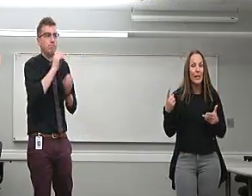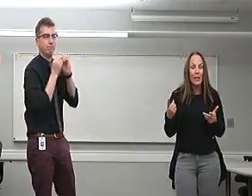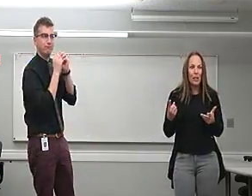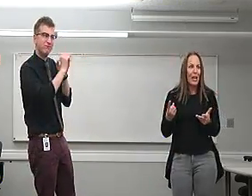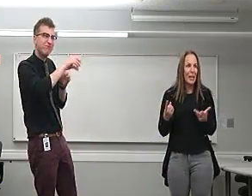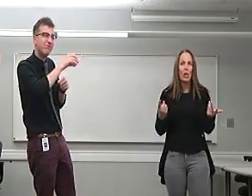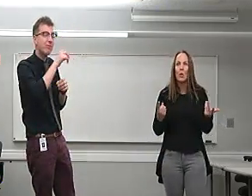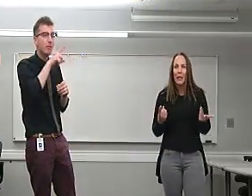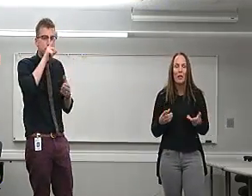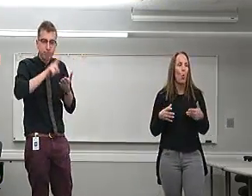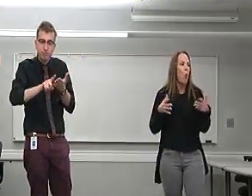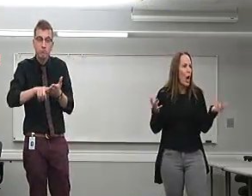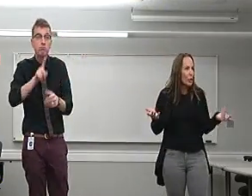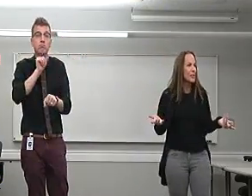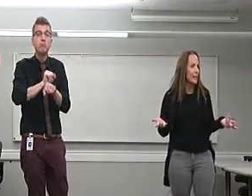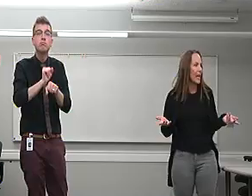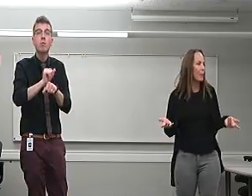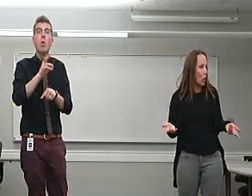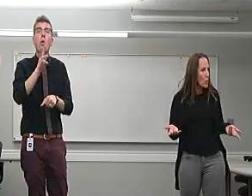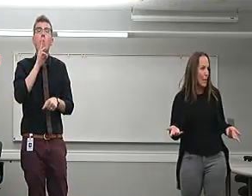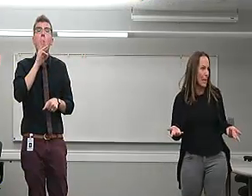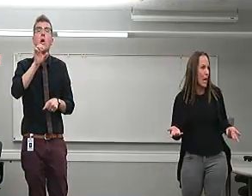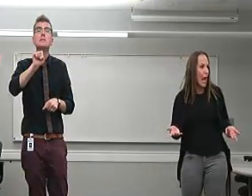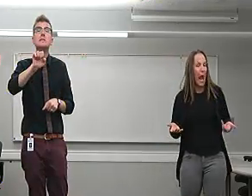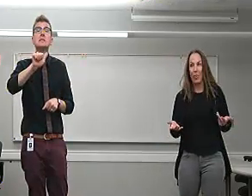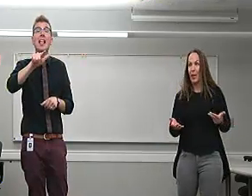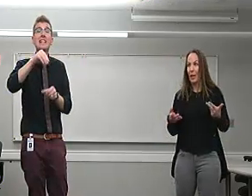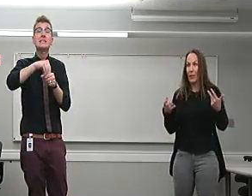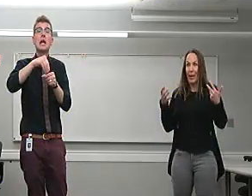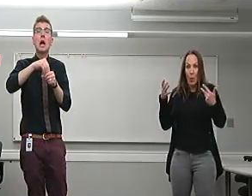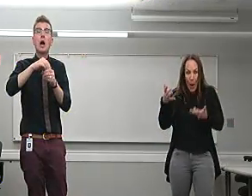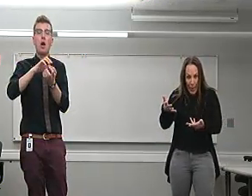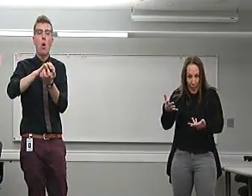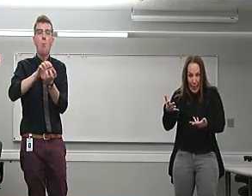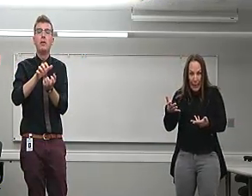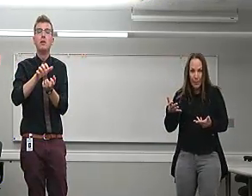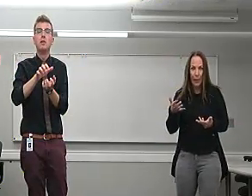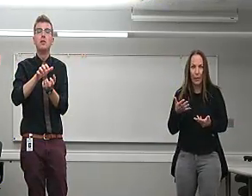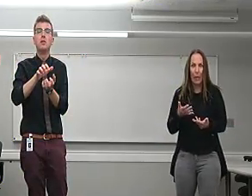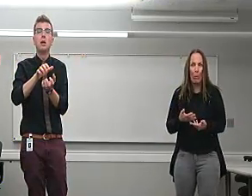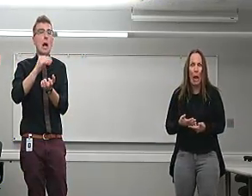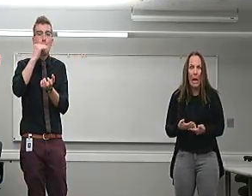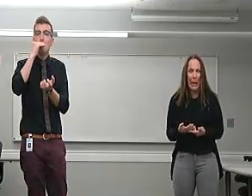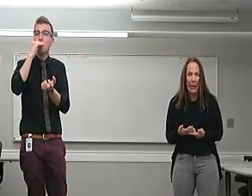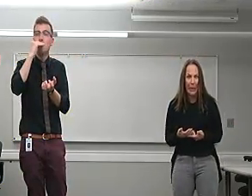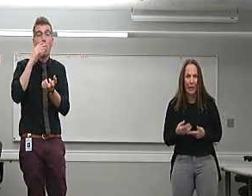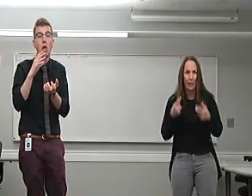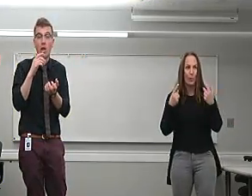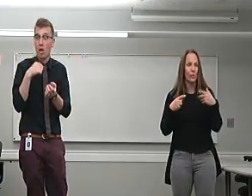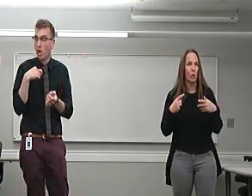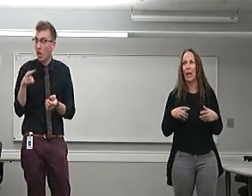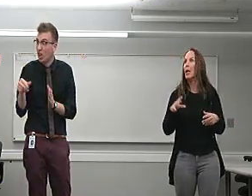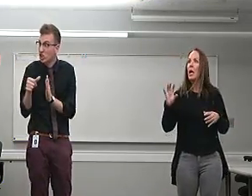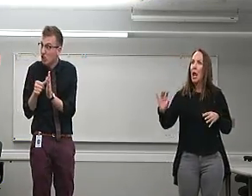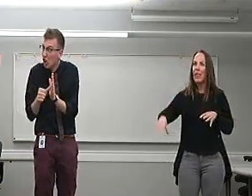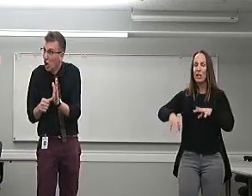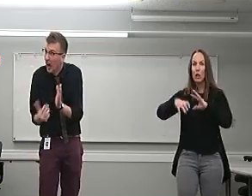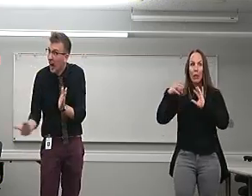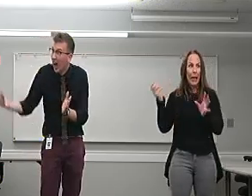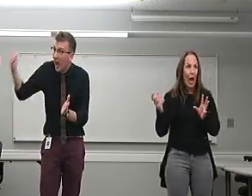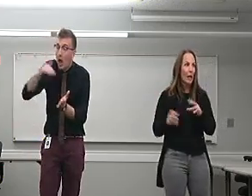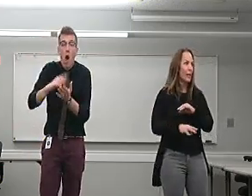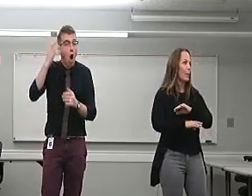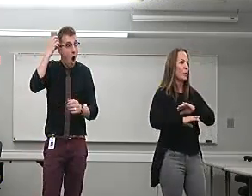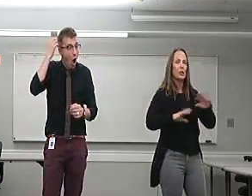kidding, the water seal had broken. And they went in, and I'm like, they went in, and I'm almost crying. And they took it out, and yeah, it was a